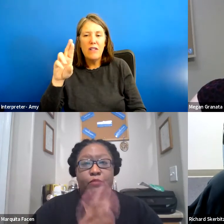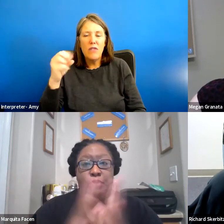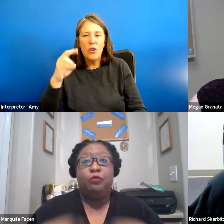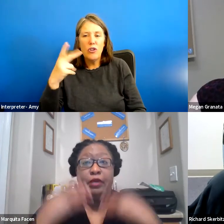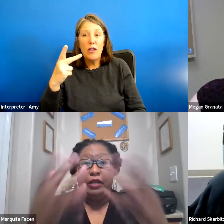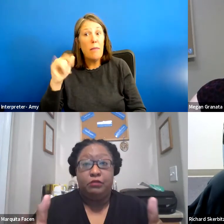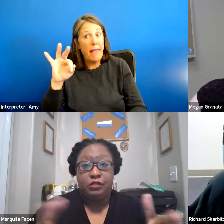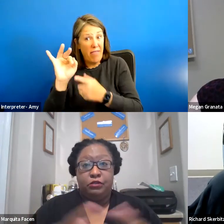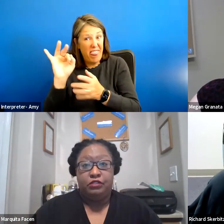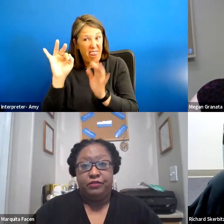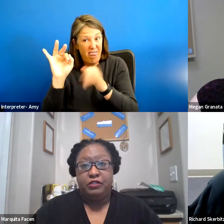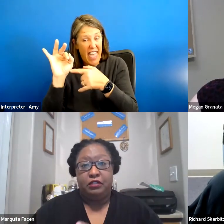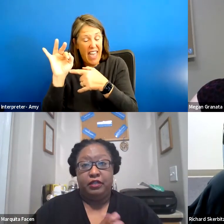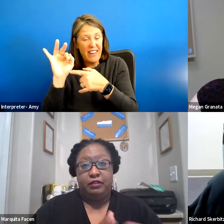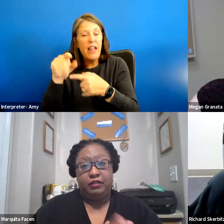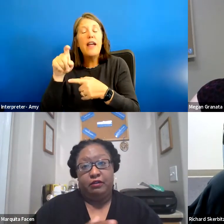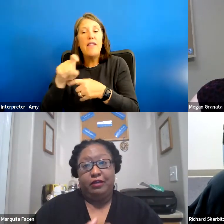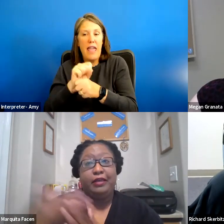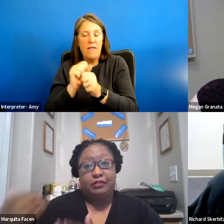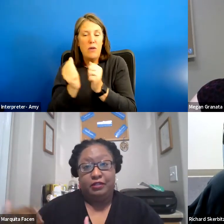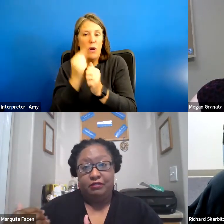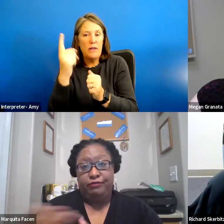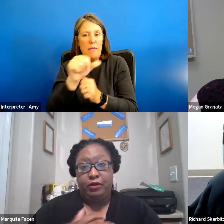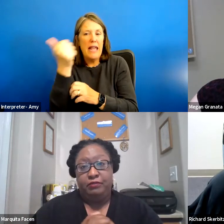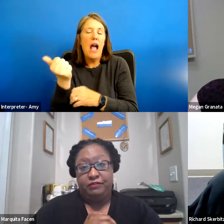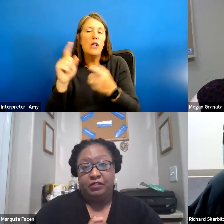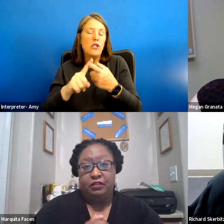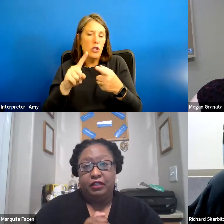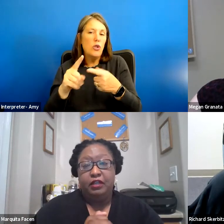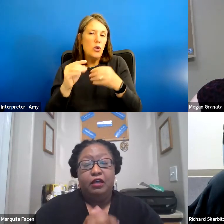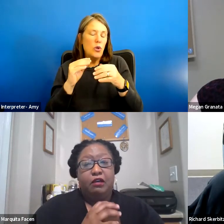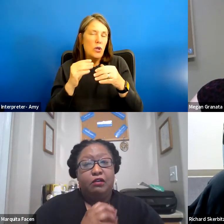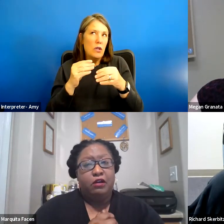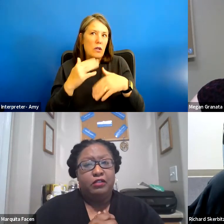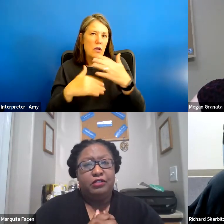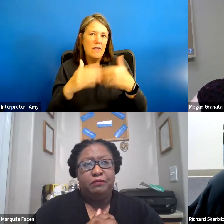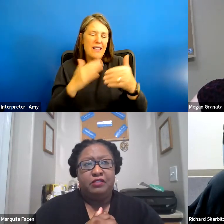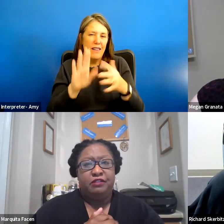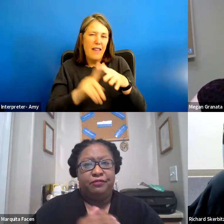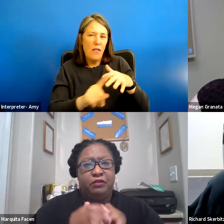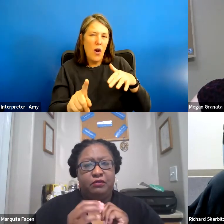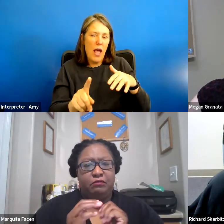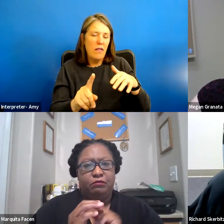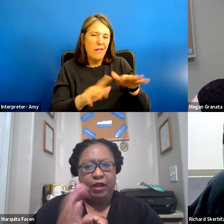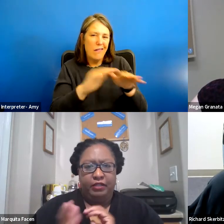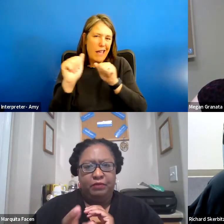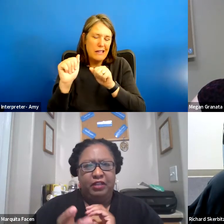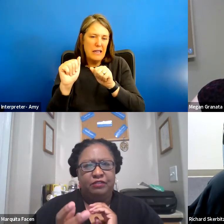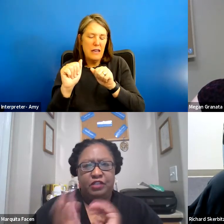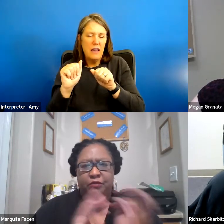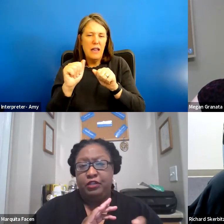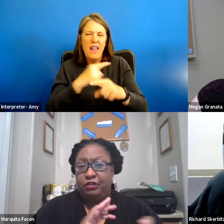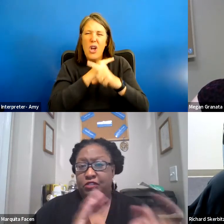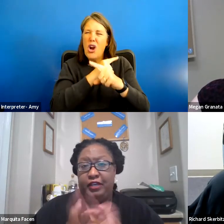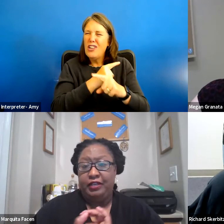to work with someone else in order to facilitate their exit from the facility. Guardianship has different rights, and